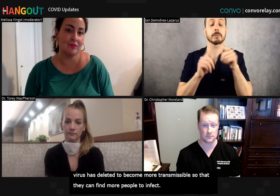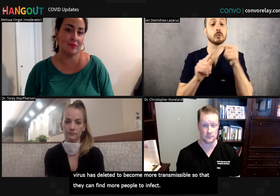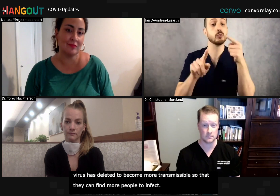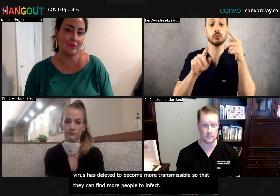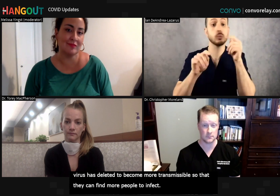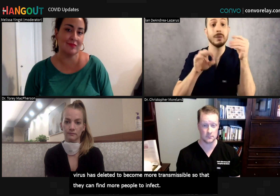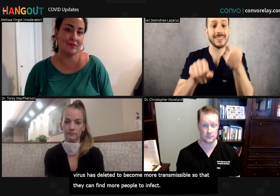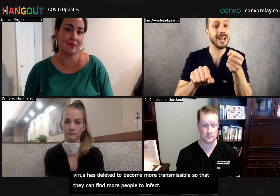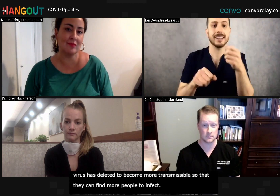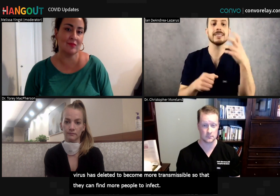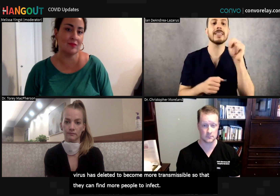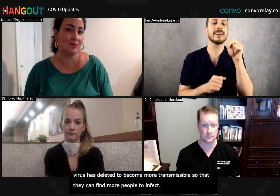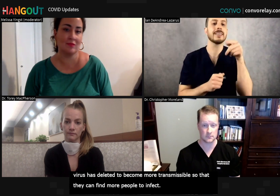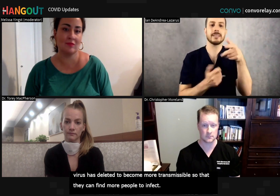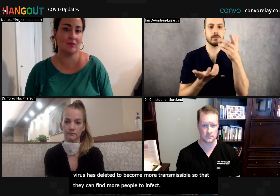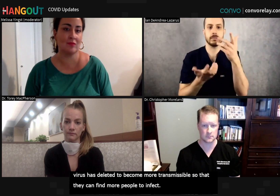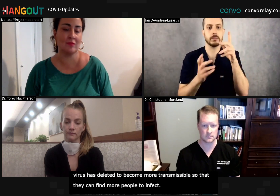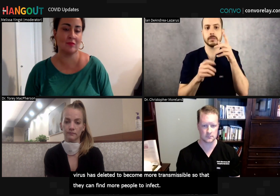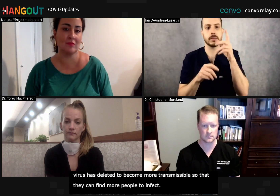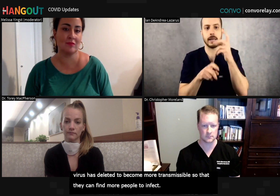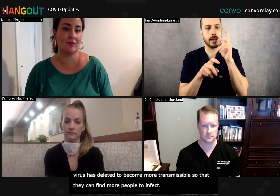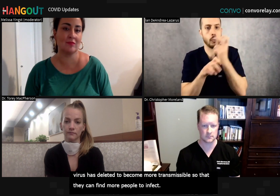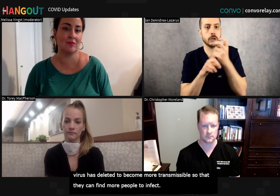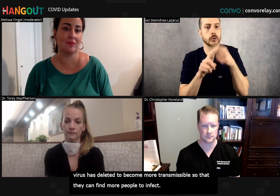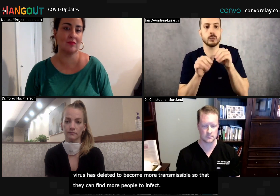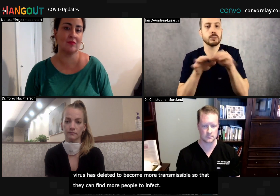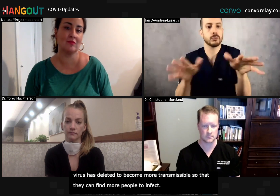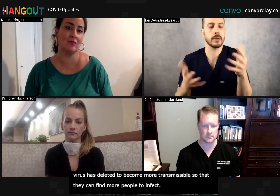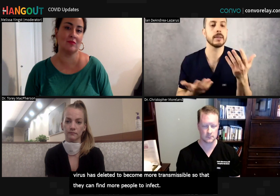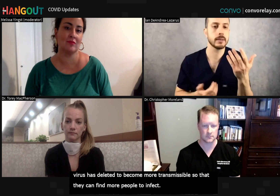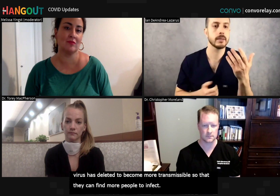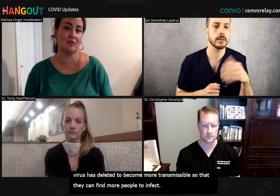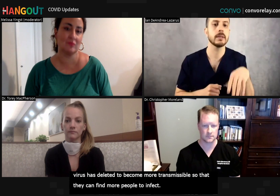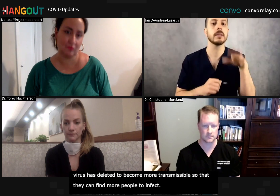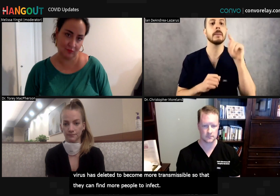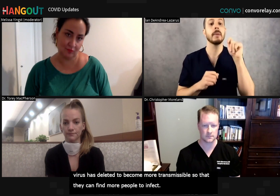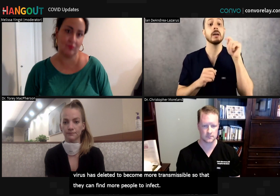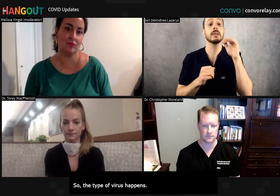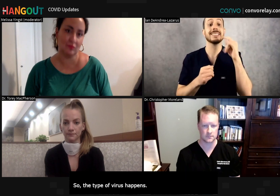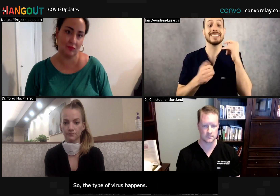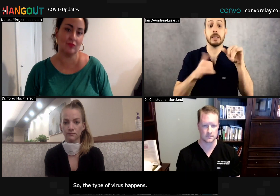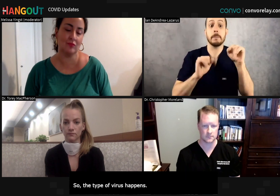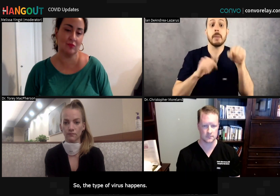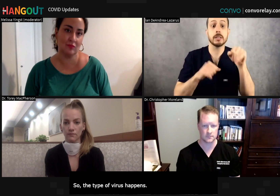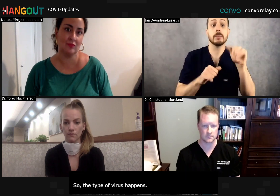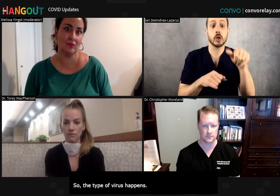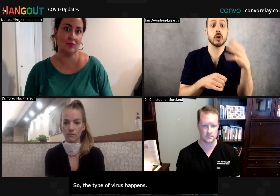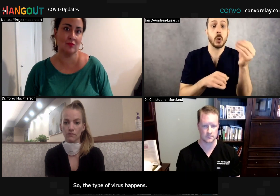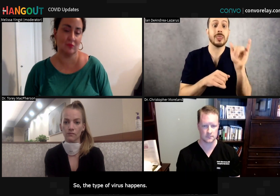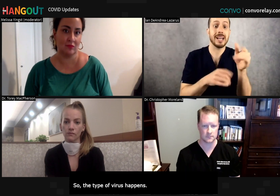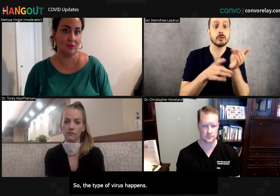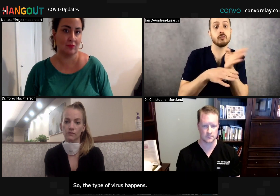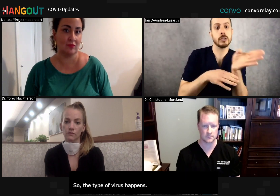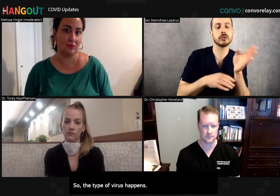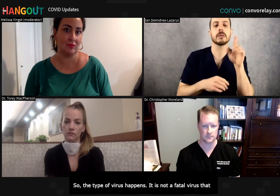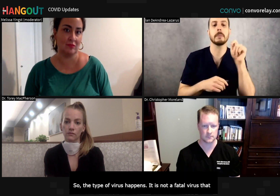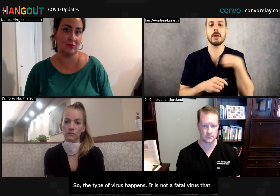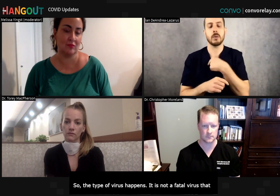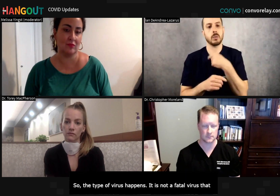of virus happens. It's not the fatal virus that, kills people quickly through, that transmits fast as well. Now, it